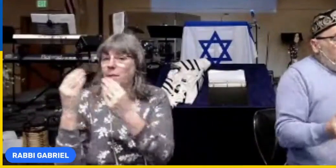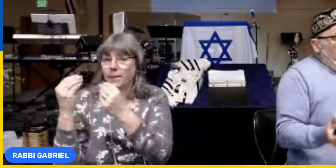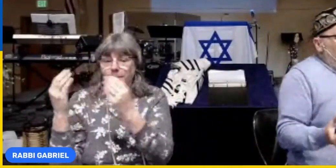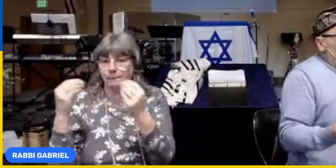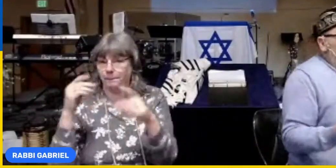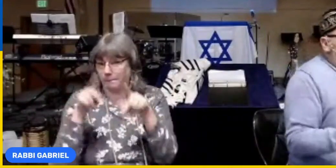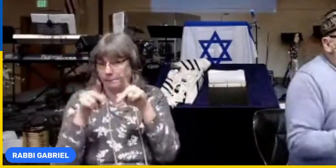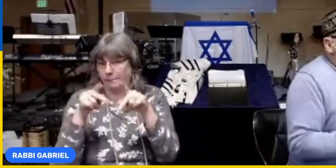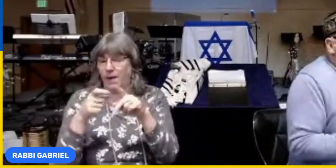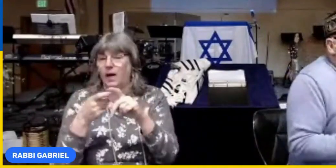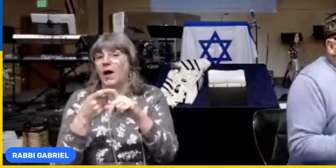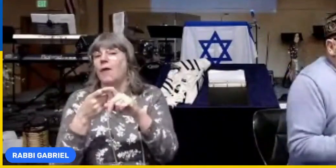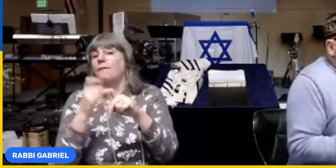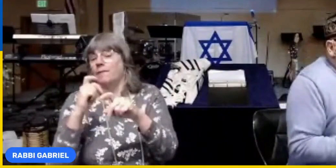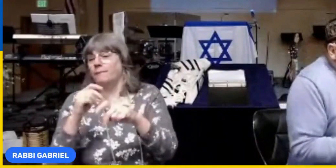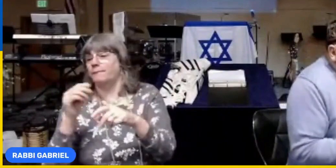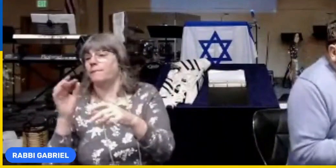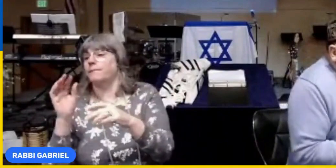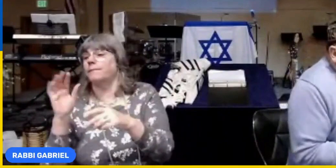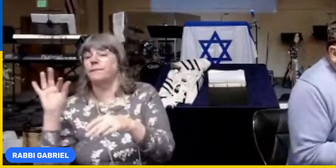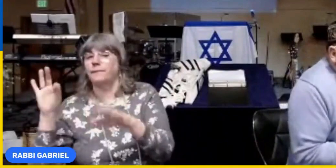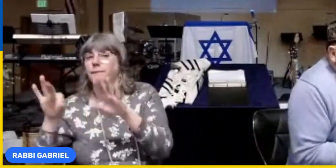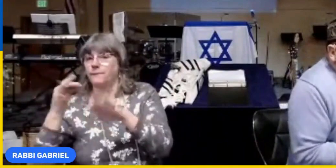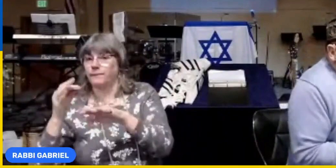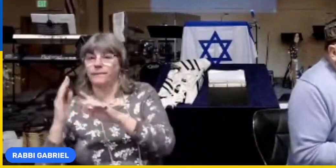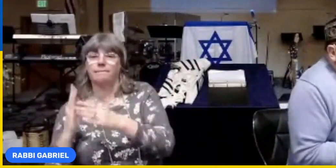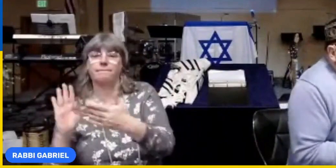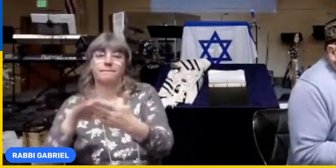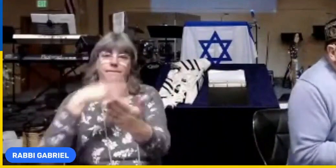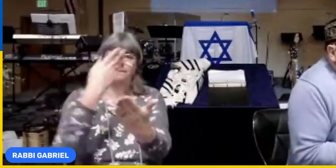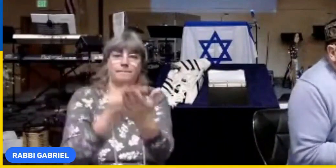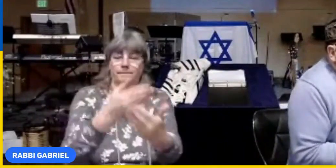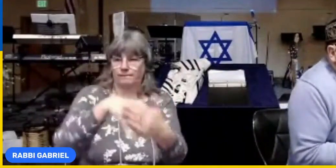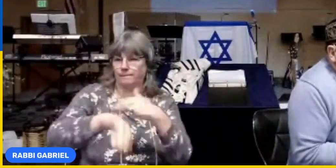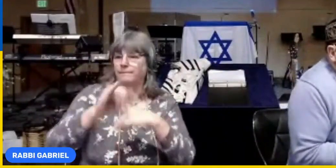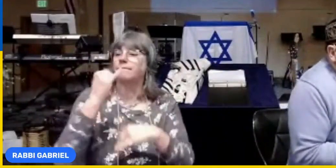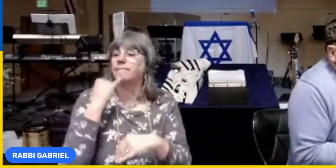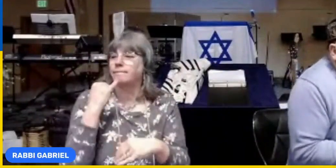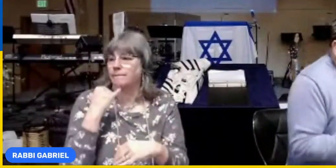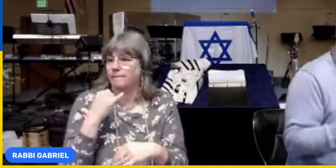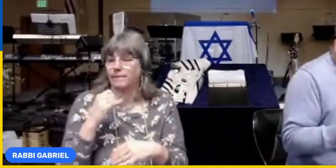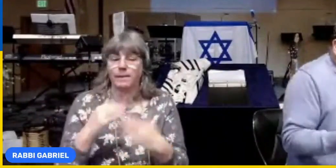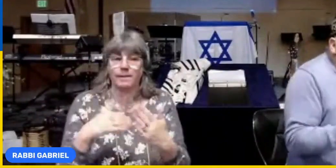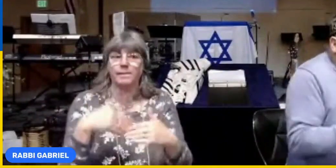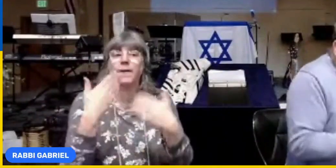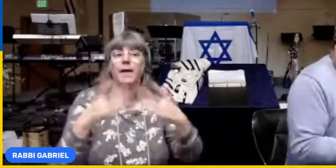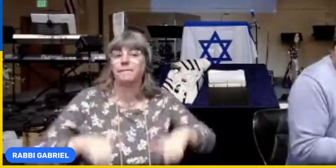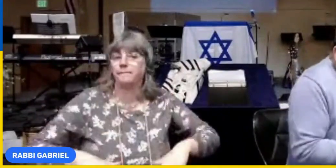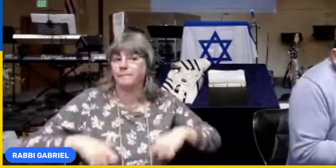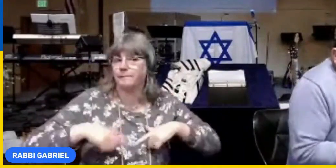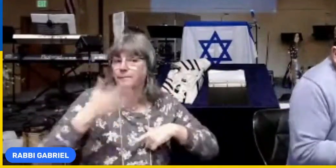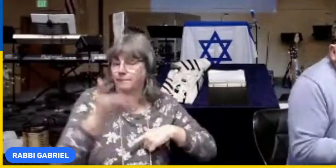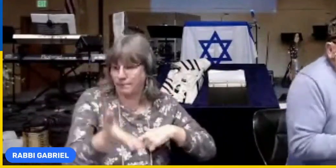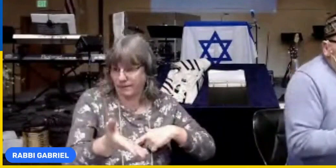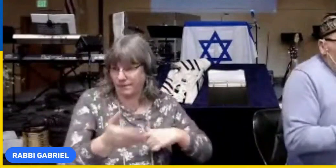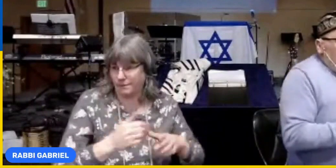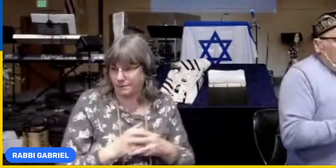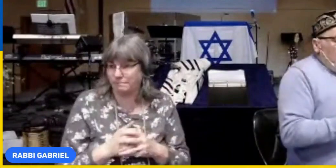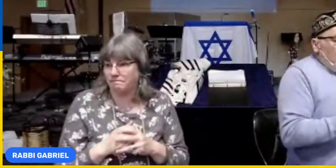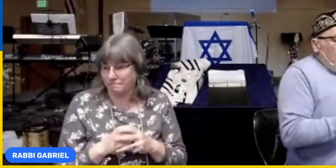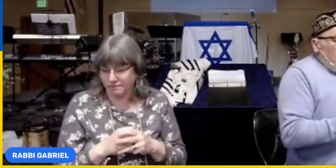So whereas they don't want to leave the comfort, let's say, of America, and let's say America because we're in America,